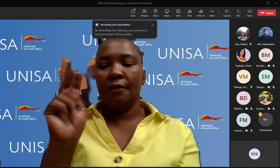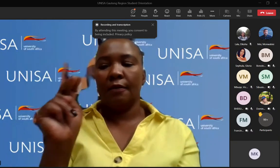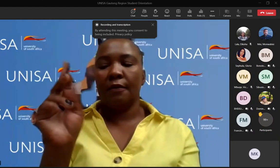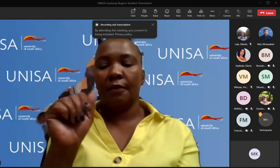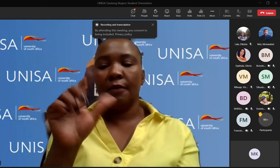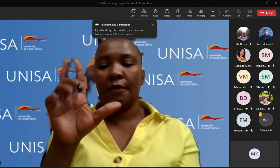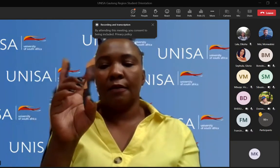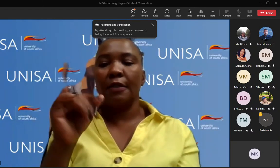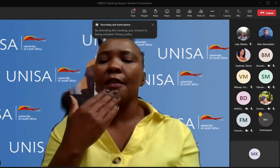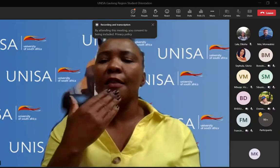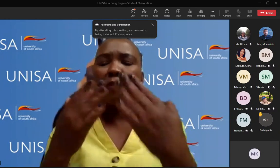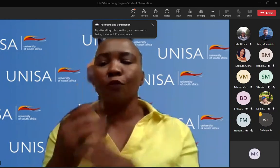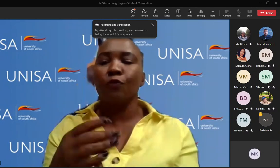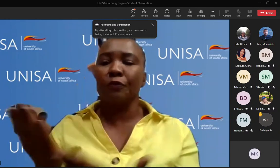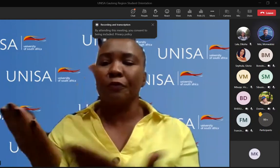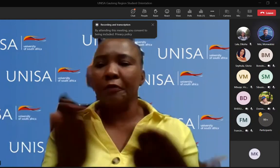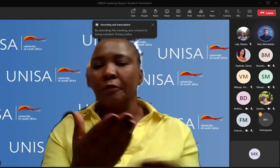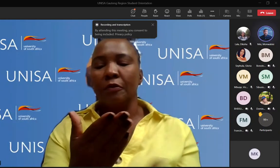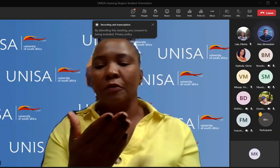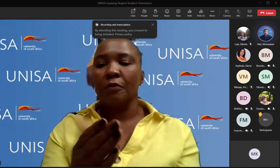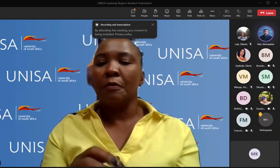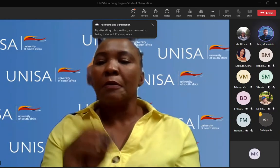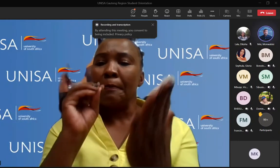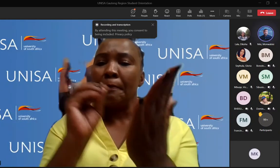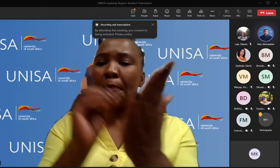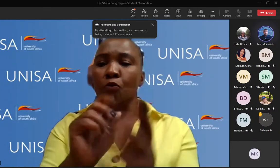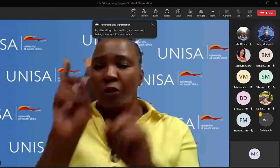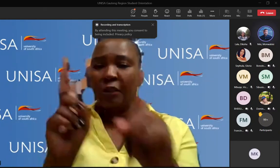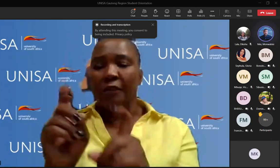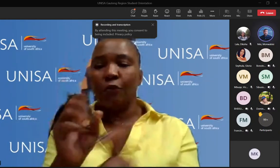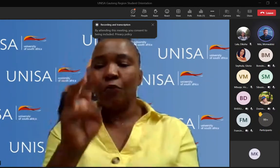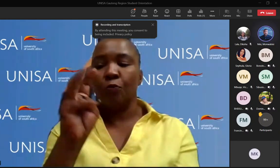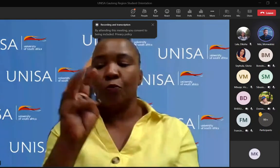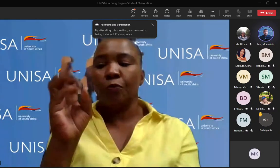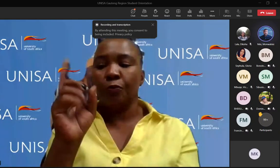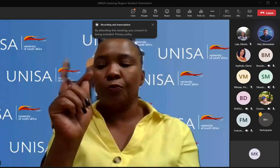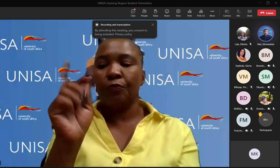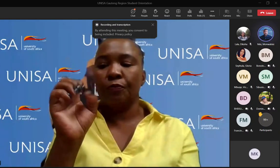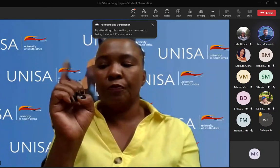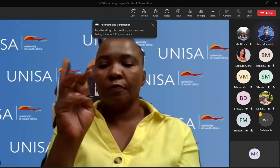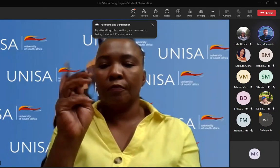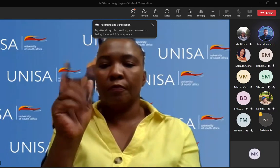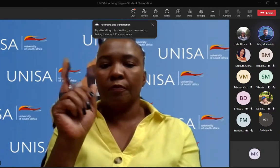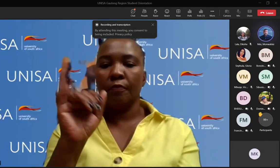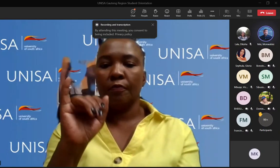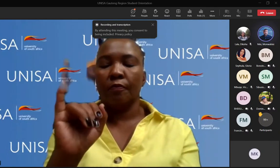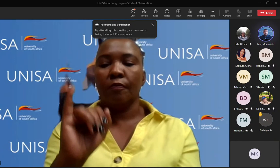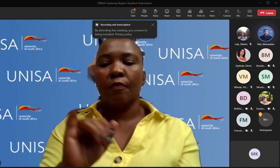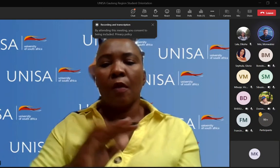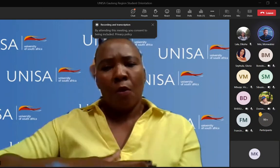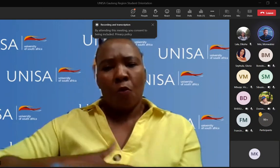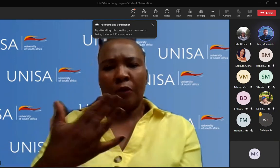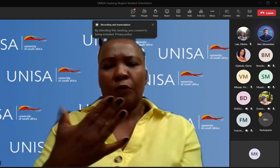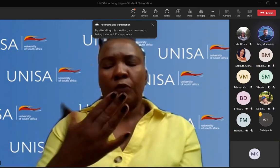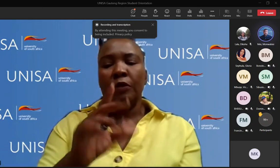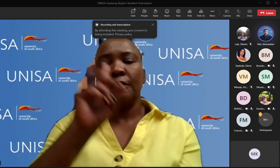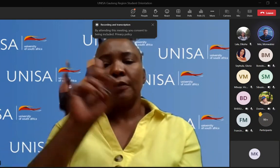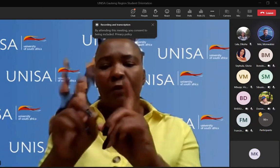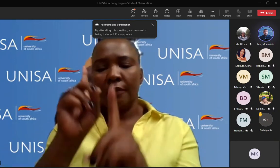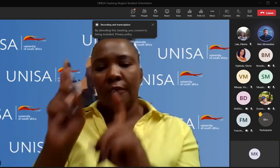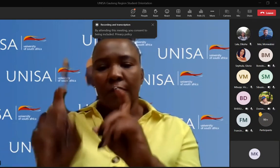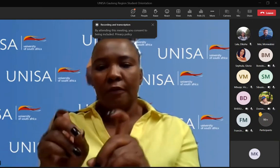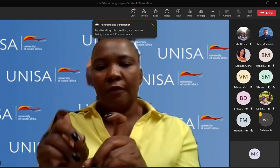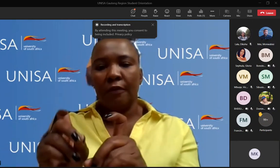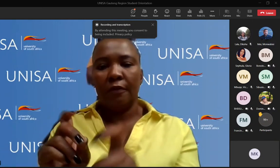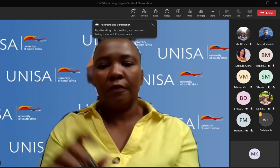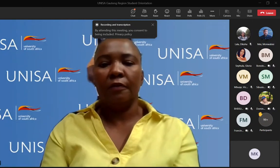for coming through ma'am you can pose your question to miss mutamayi um if you're from the